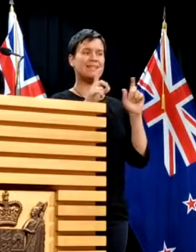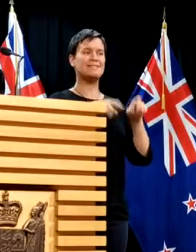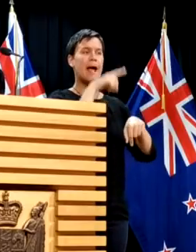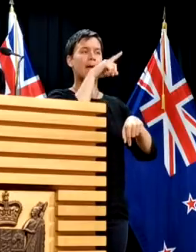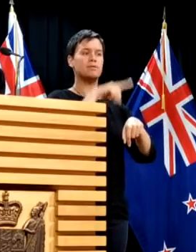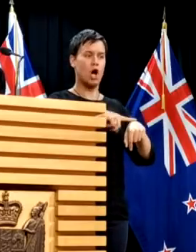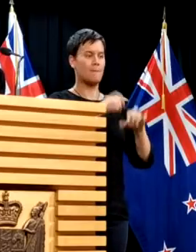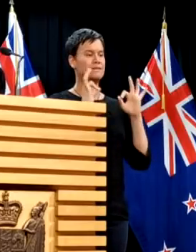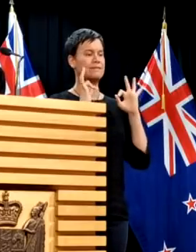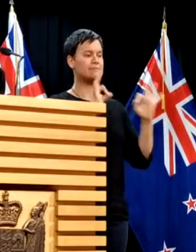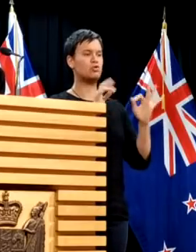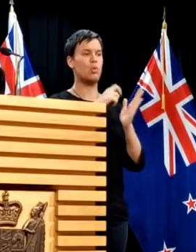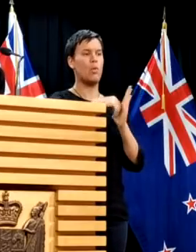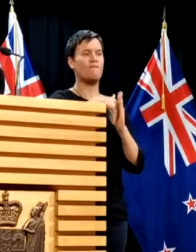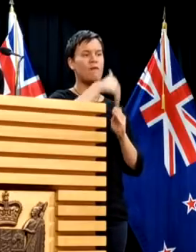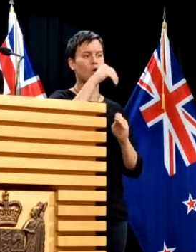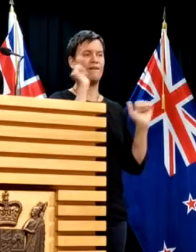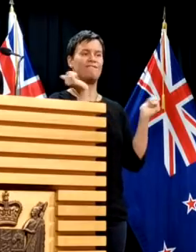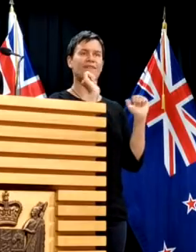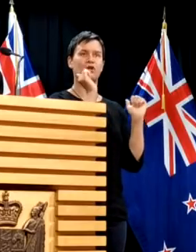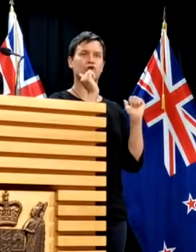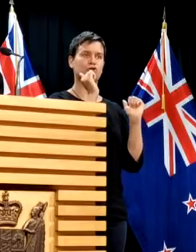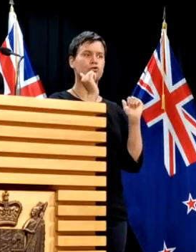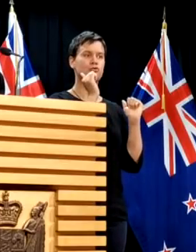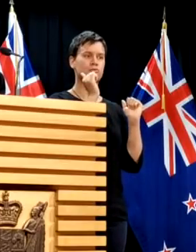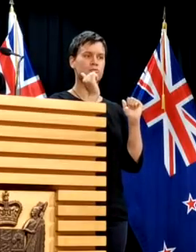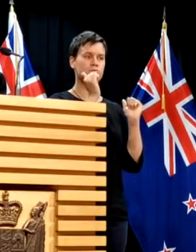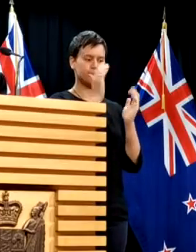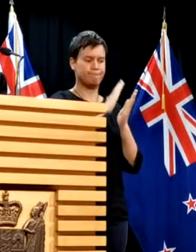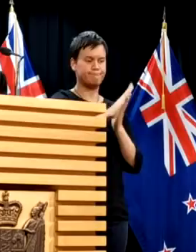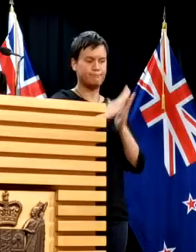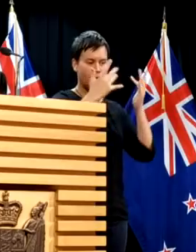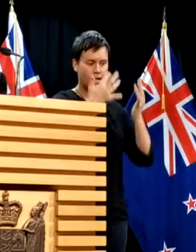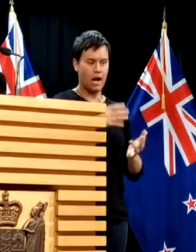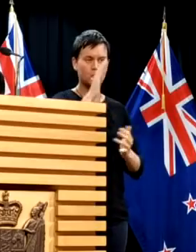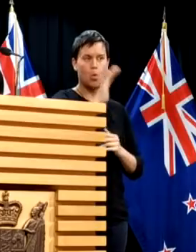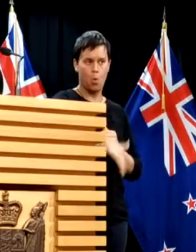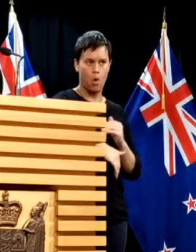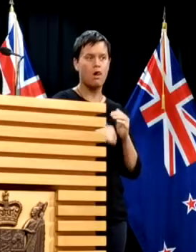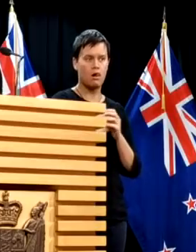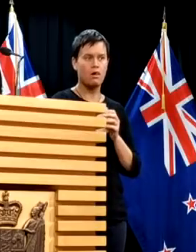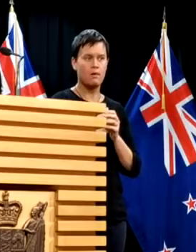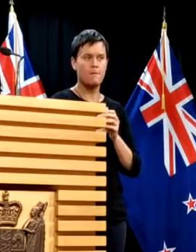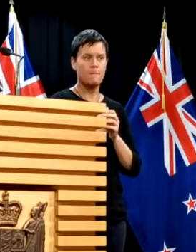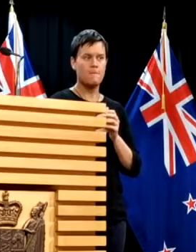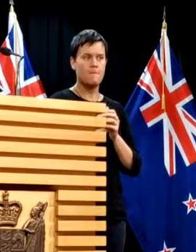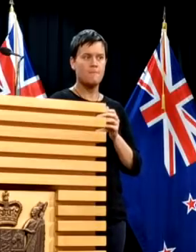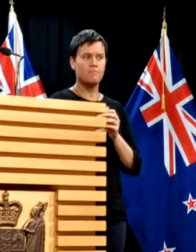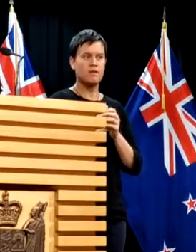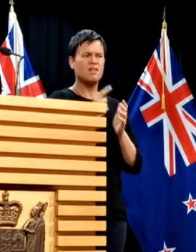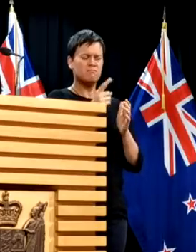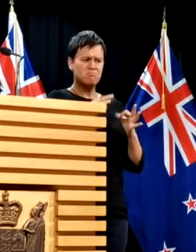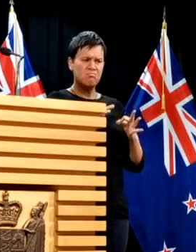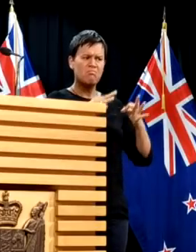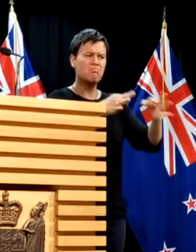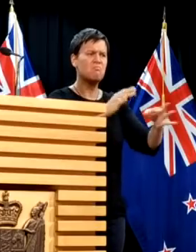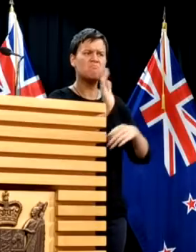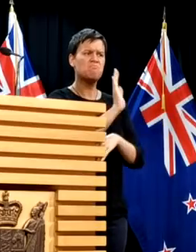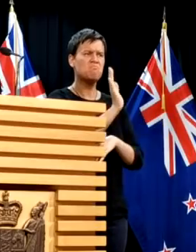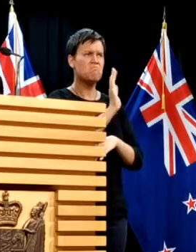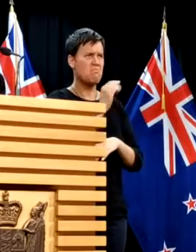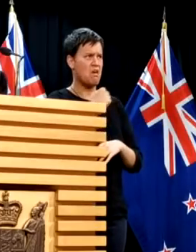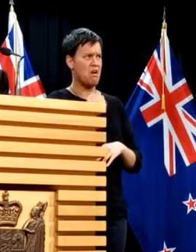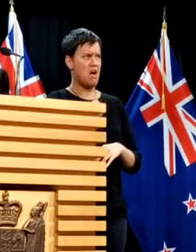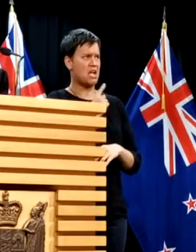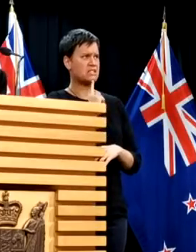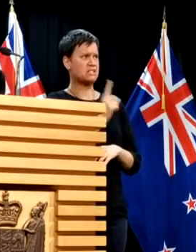indicated 2 to 3 weeks, and that's what we've stuck with. Talks were longer than you'd first planned for, though. I remember in my own mind setting out conclusion on a Friday,